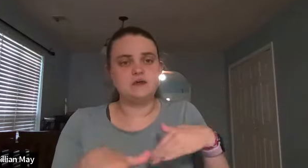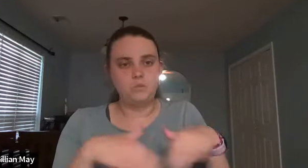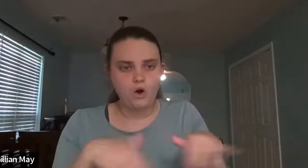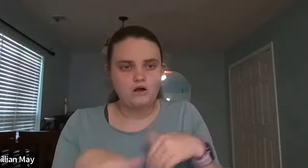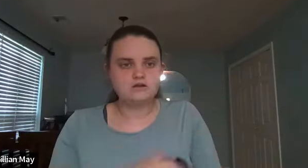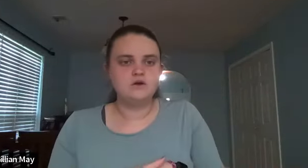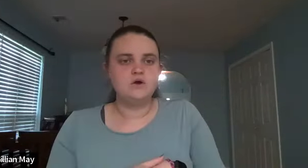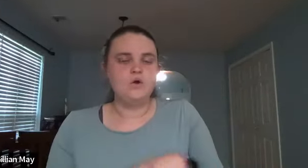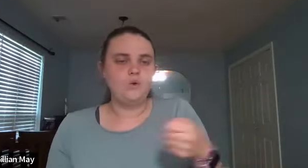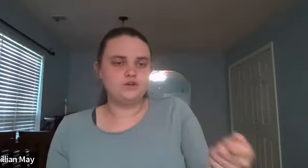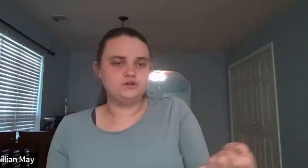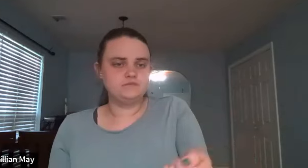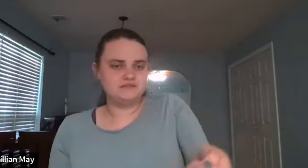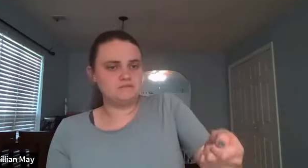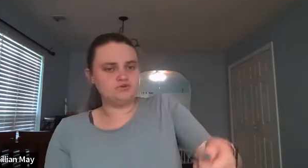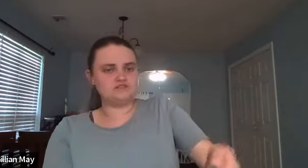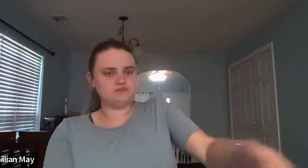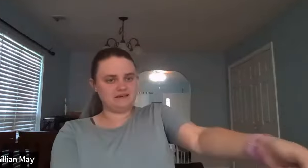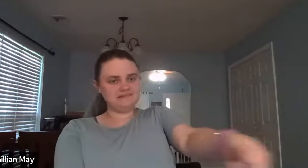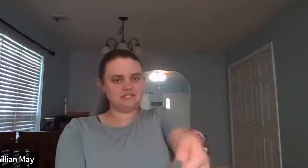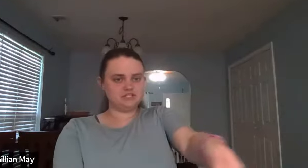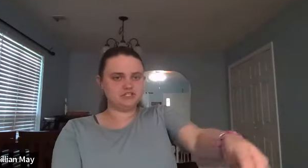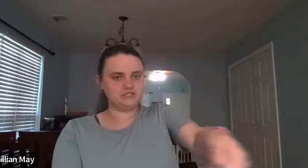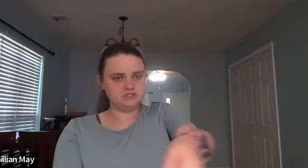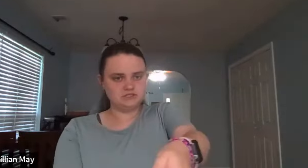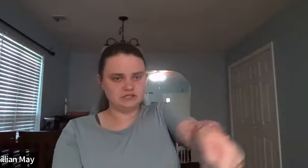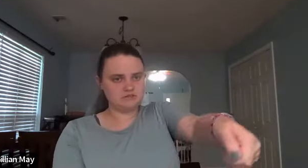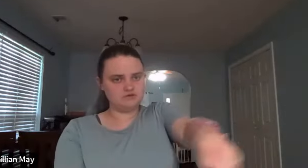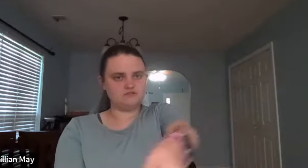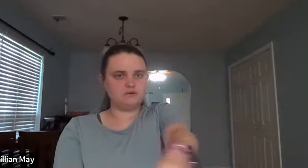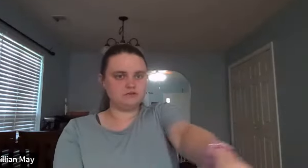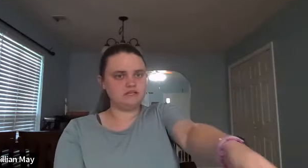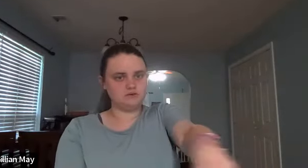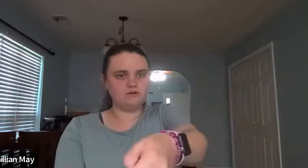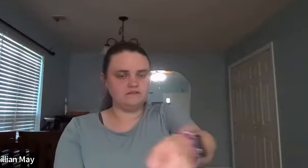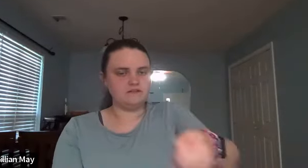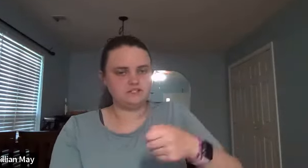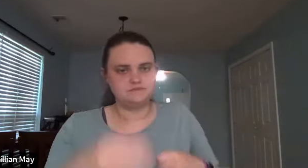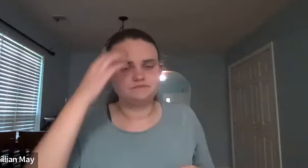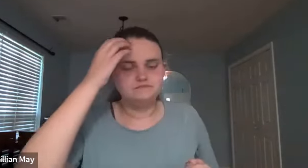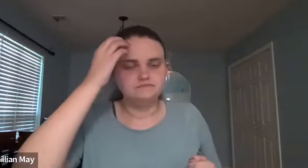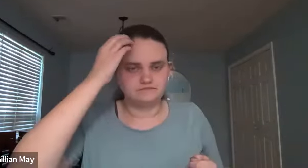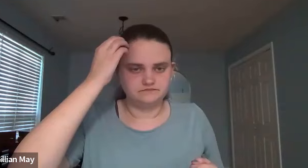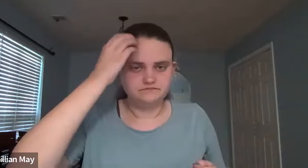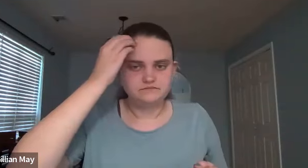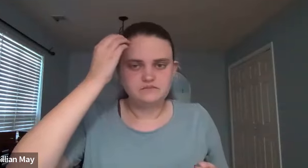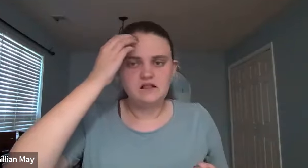then walk, or you can make the motion for like a leash, like the motion forward, like you're holding the leash.